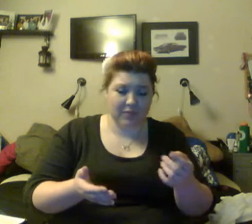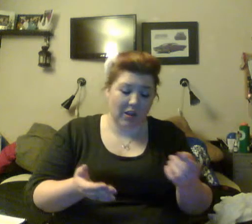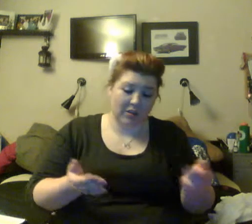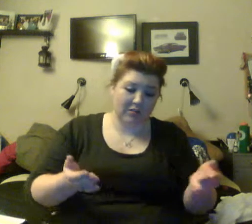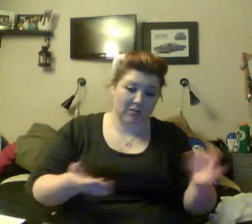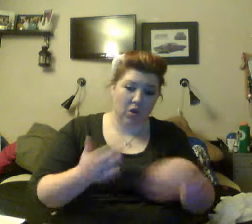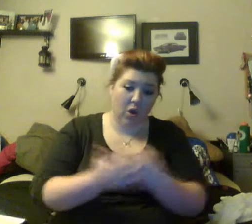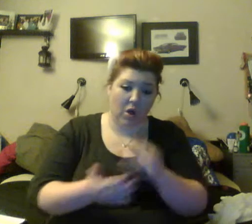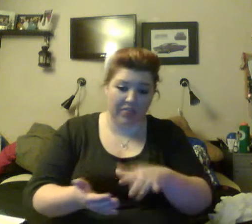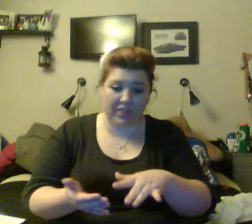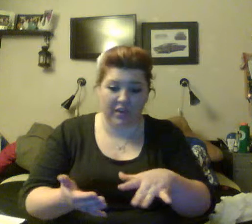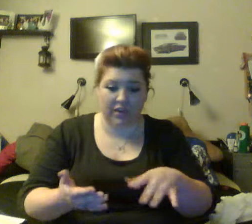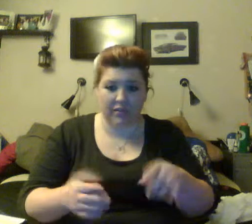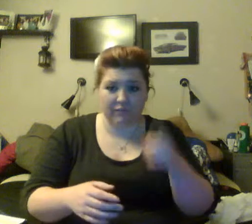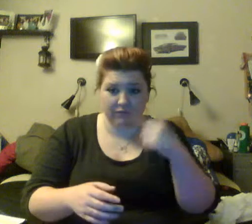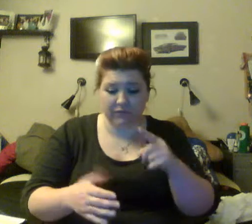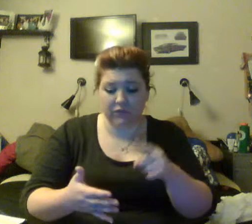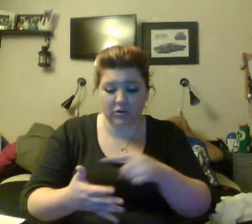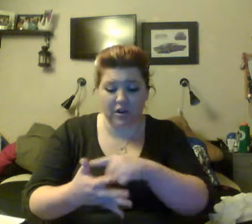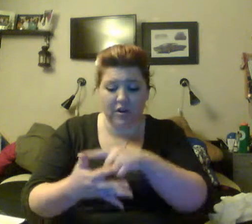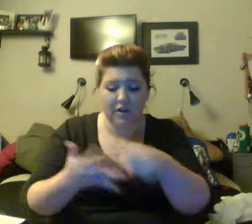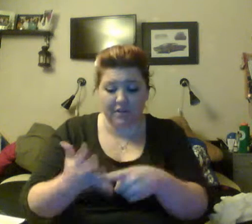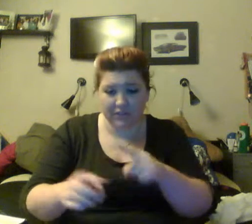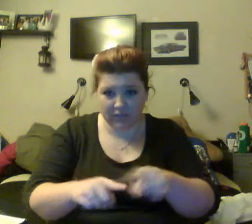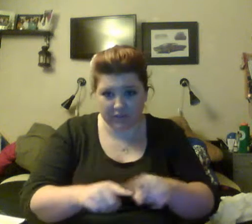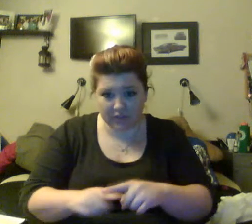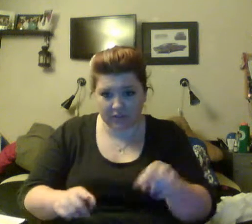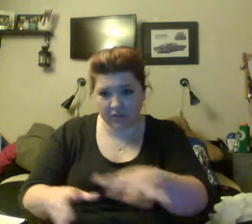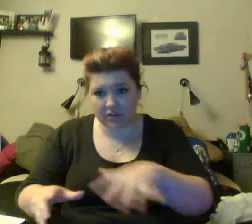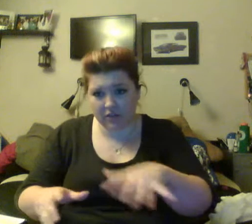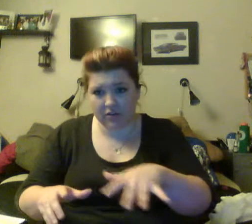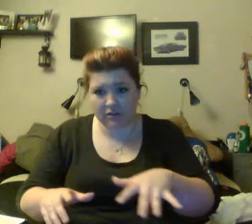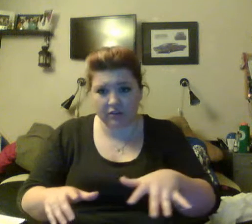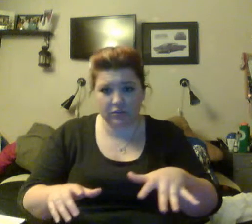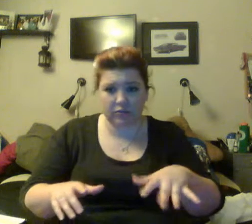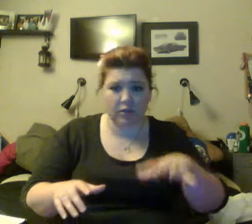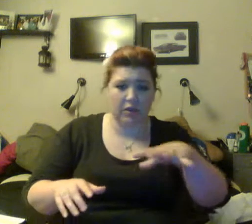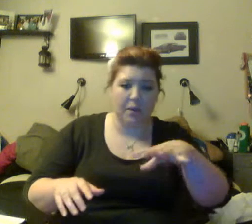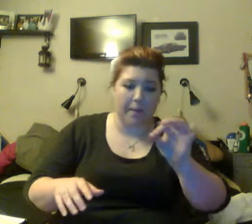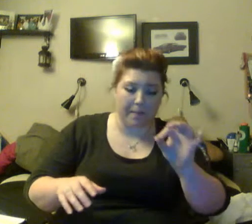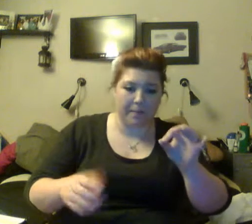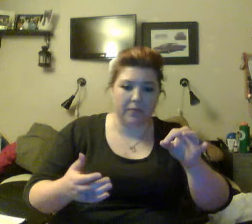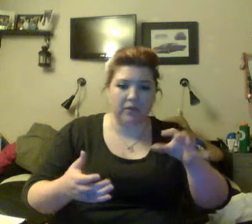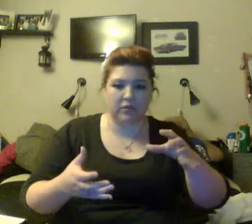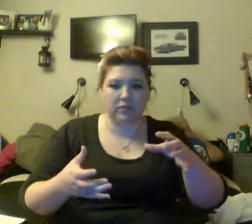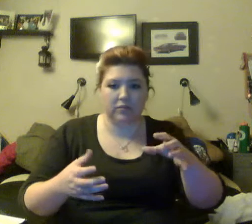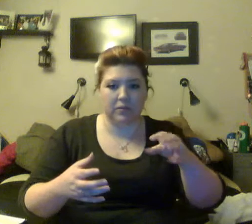areas. So students then, when they went off to their major courses, they knew MLA style, they knew CBE style from biology,